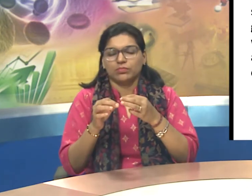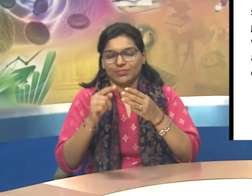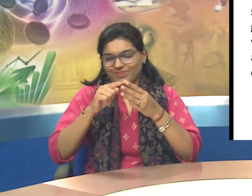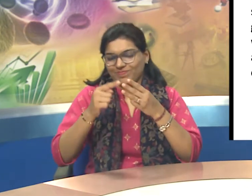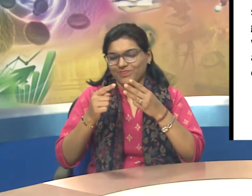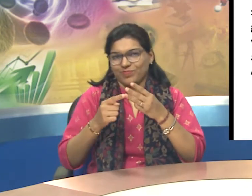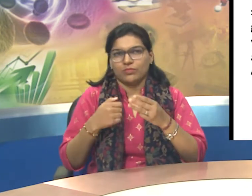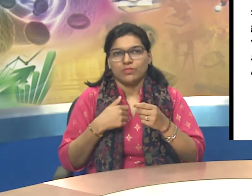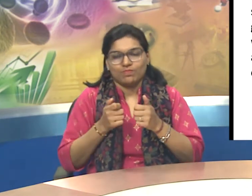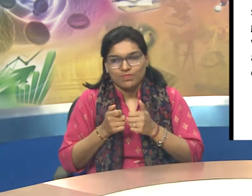communication.